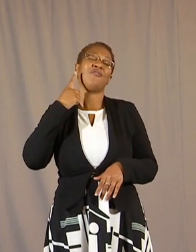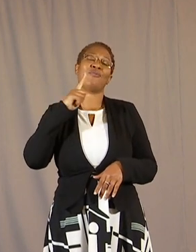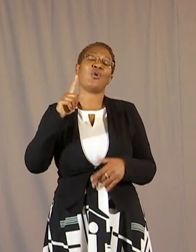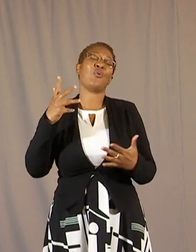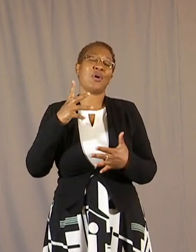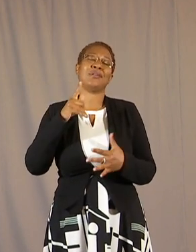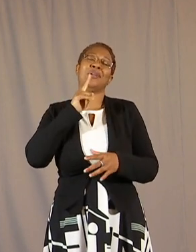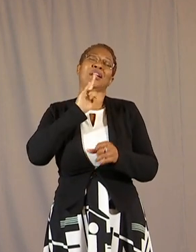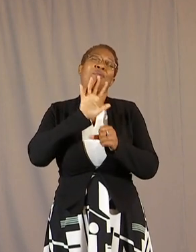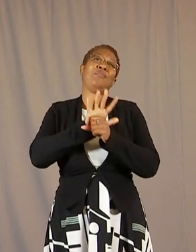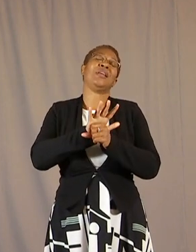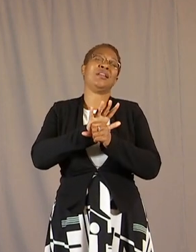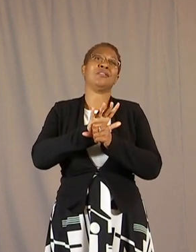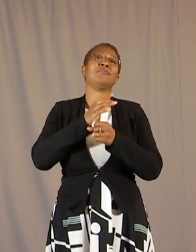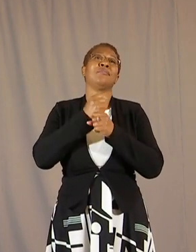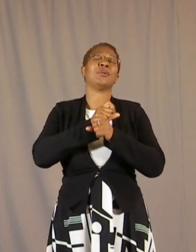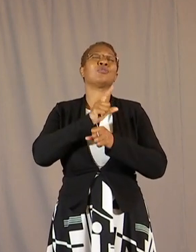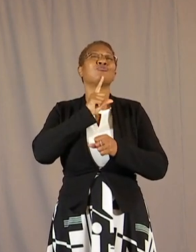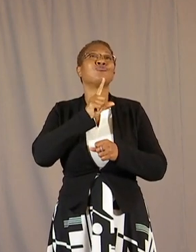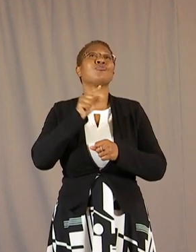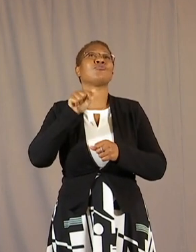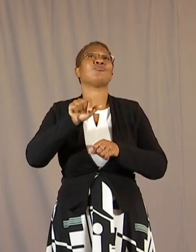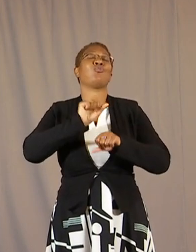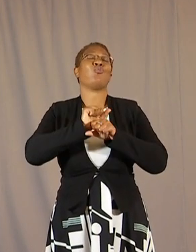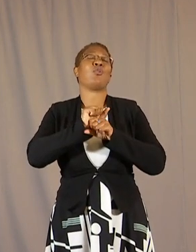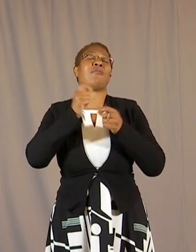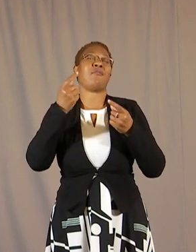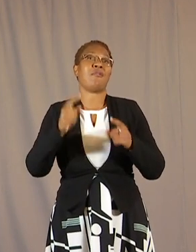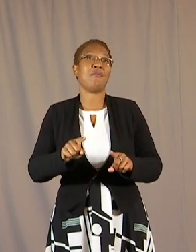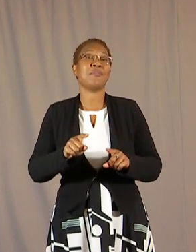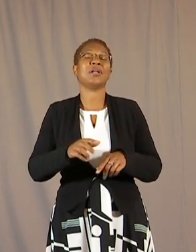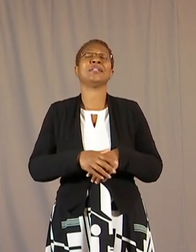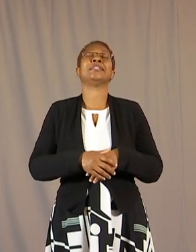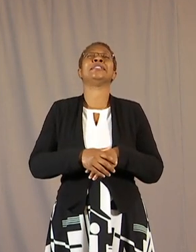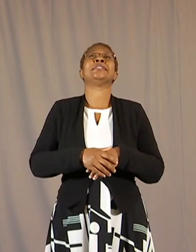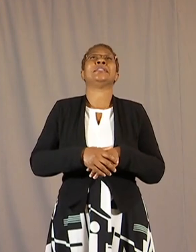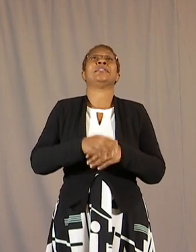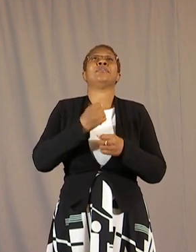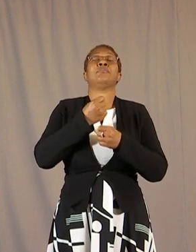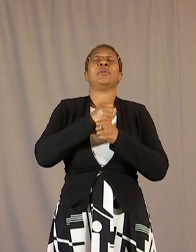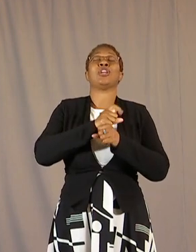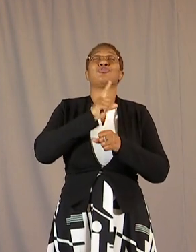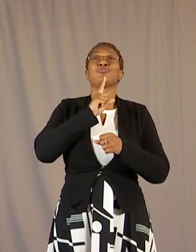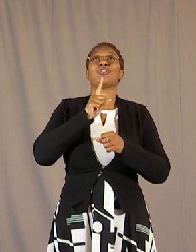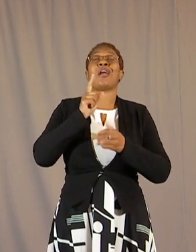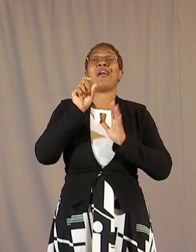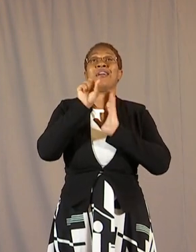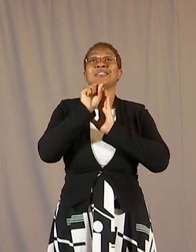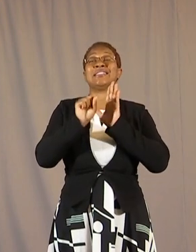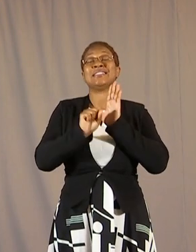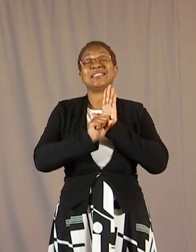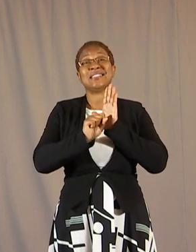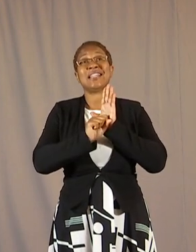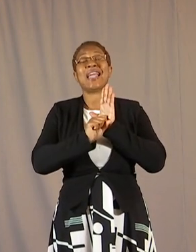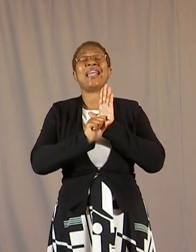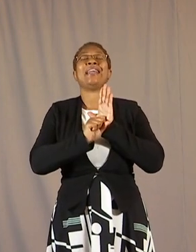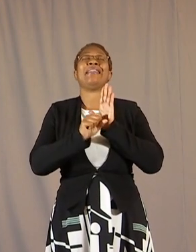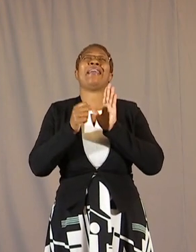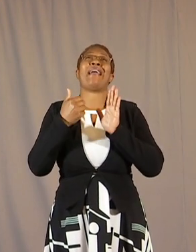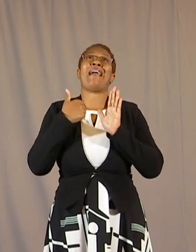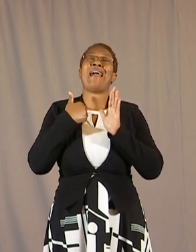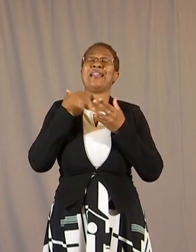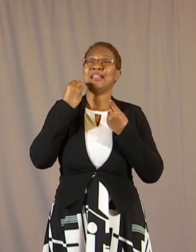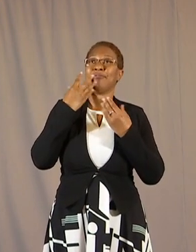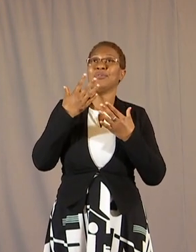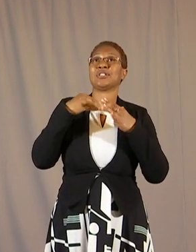the expertise that you bring into our state and the people that you're